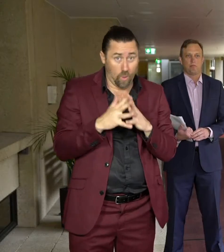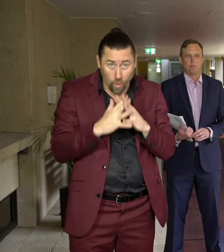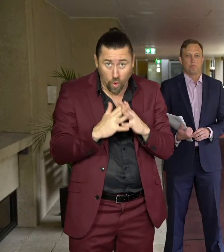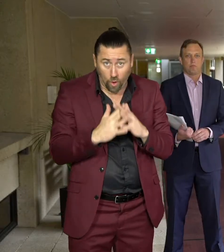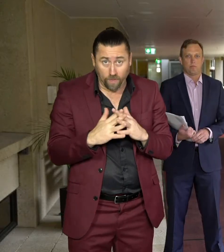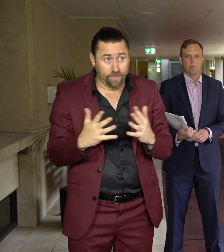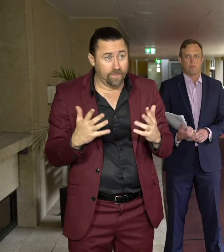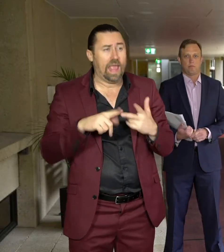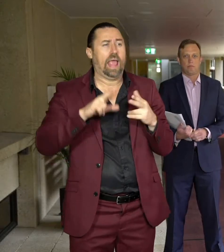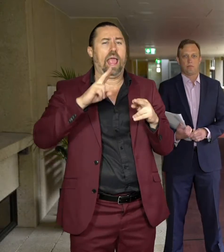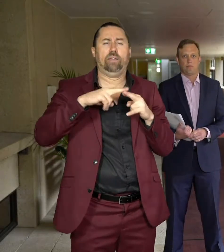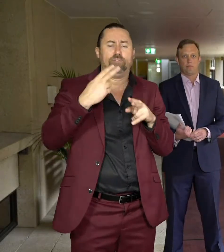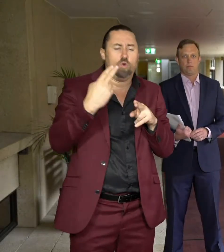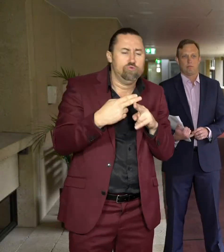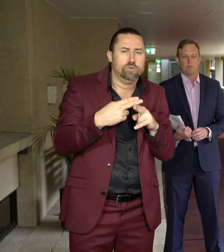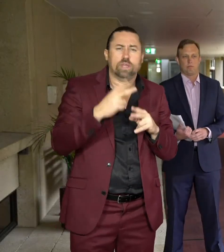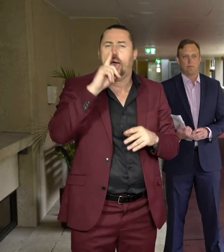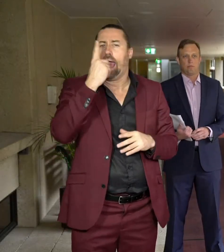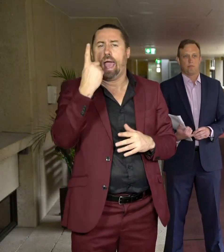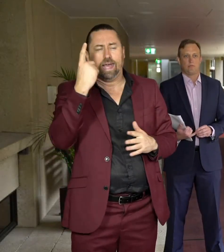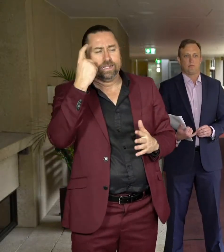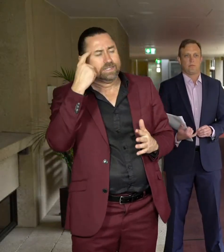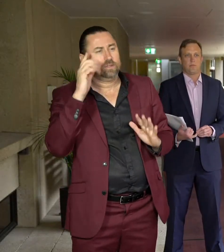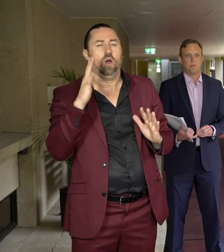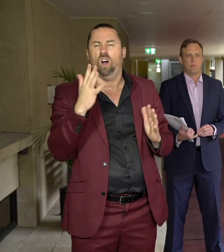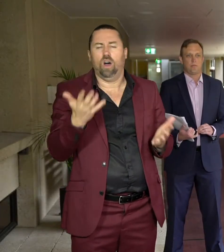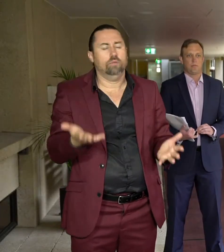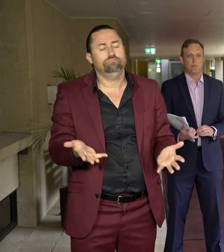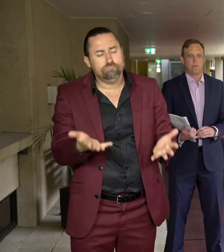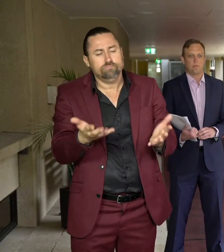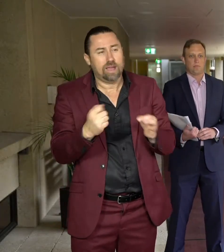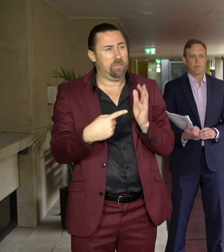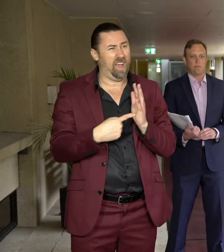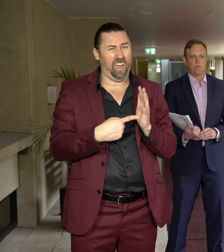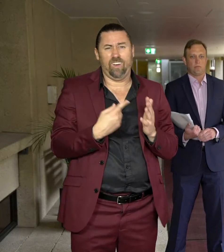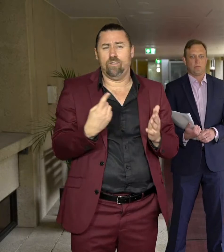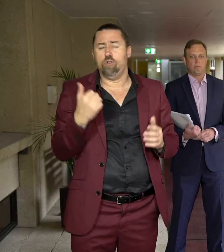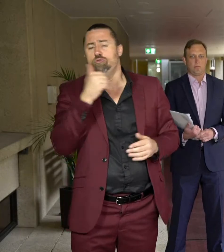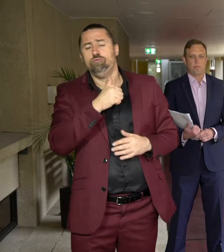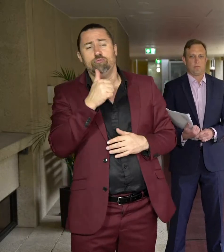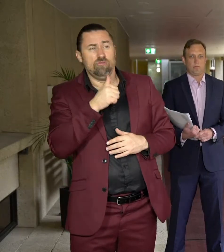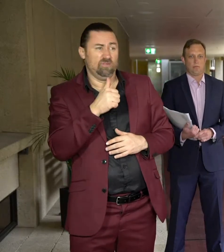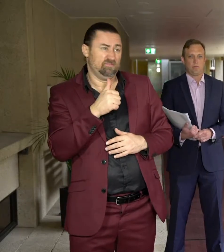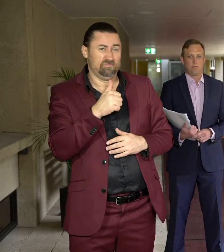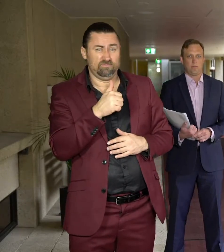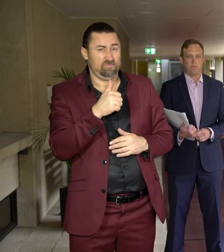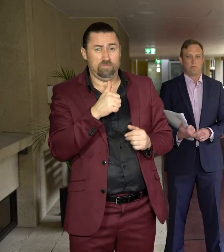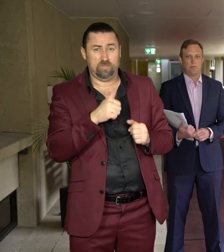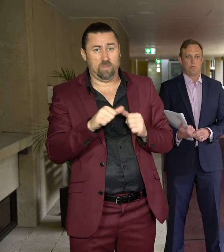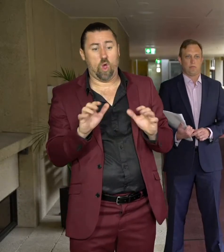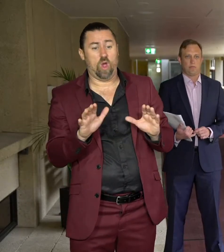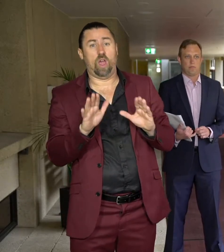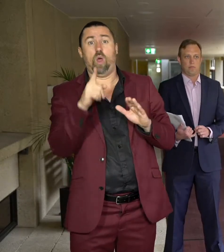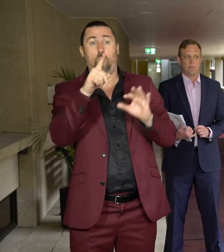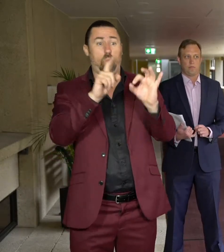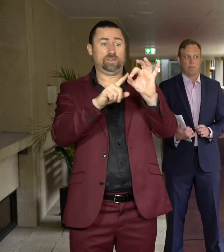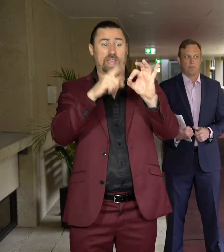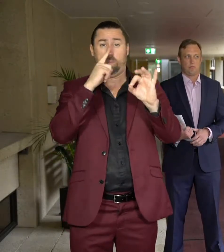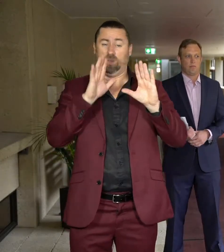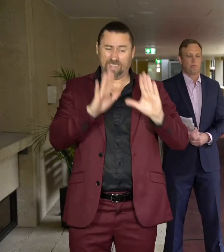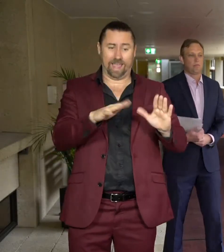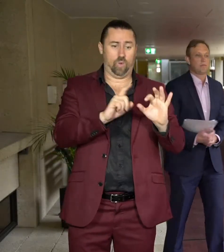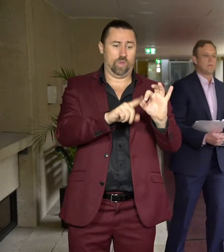urgent, unavoidable, of course they should travel, but if it's not, perhaps they should think about holidaying in Queensland. Thank